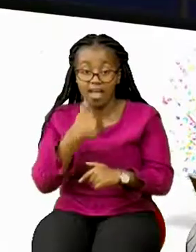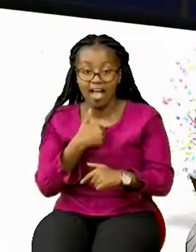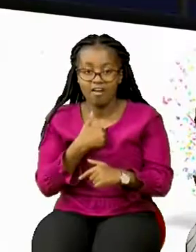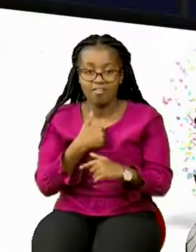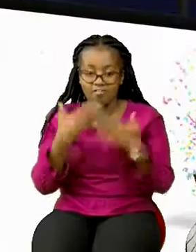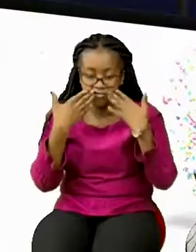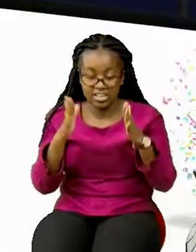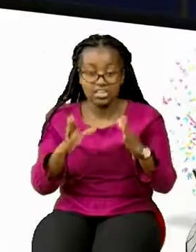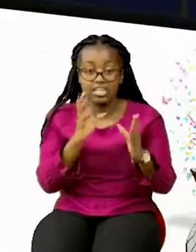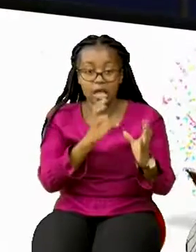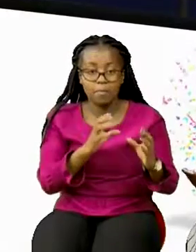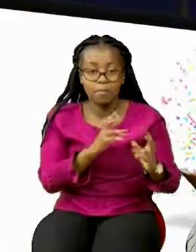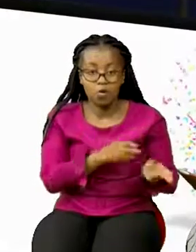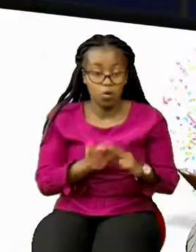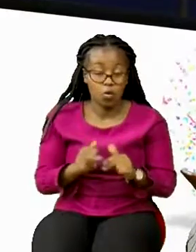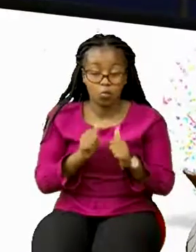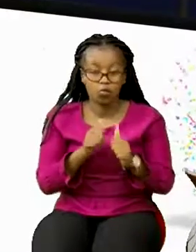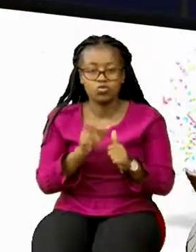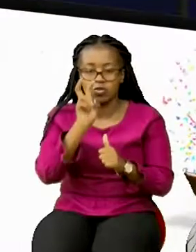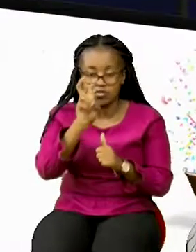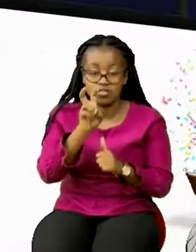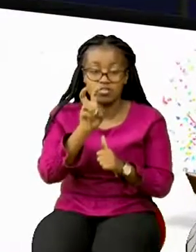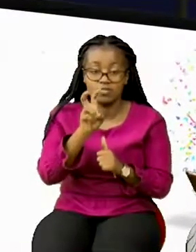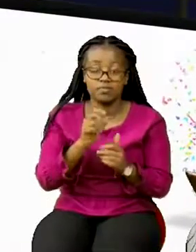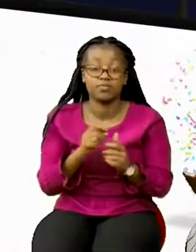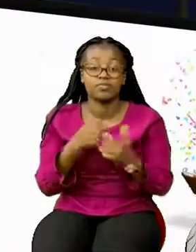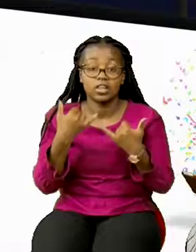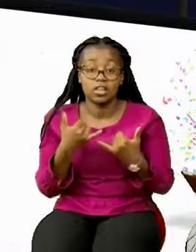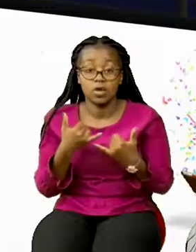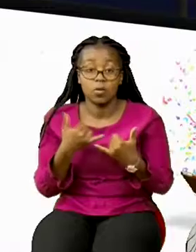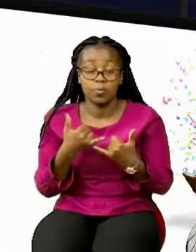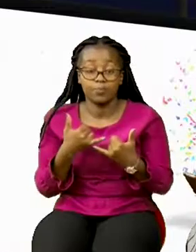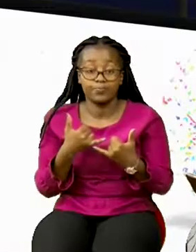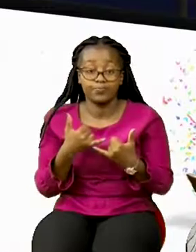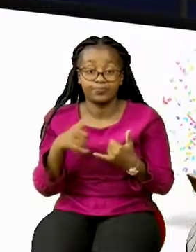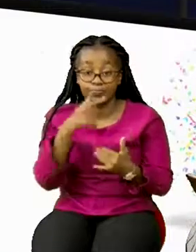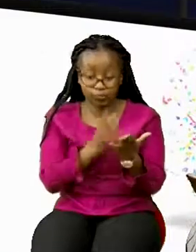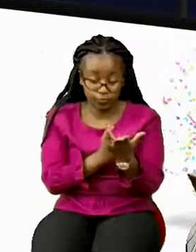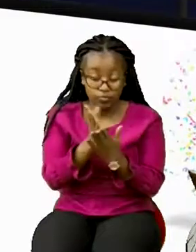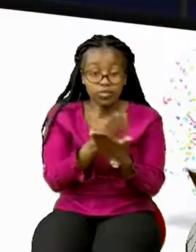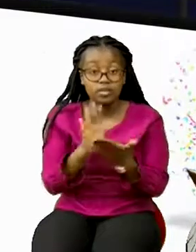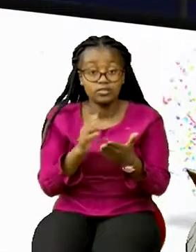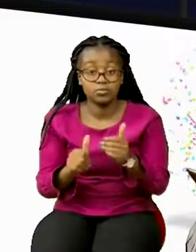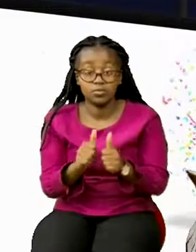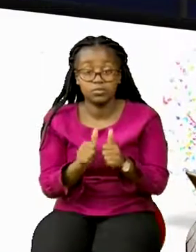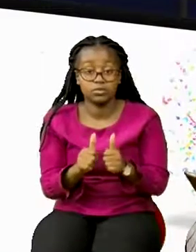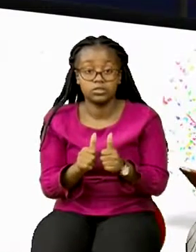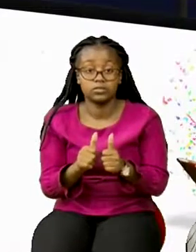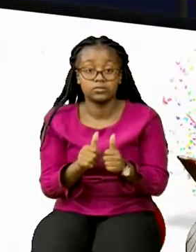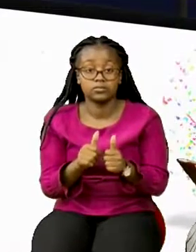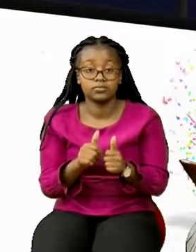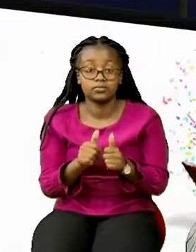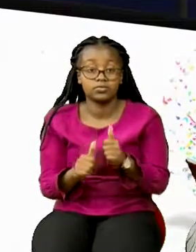the most common ones, that are some of the signs that you have to watch out. And we have also gone through some of the ones that